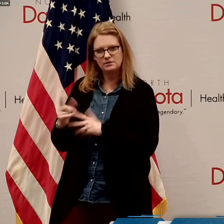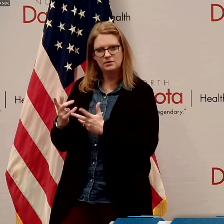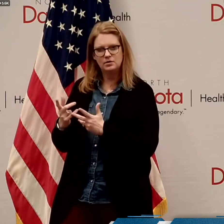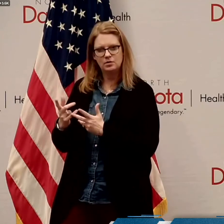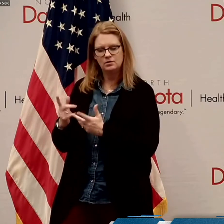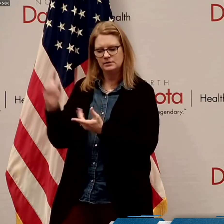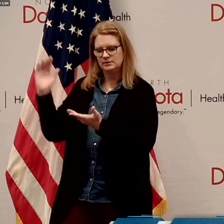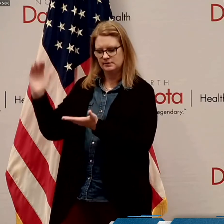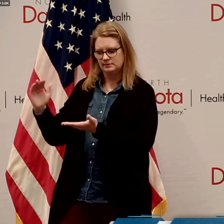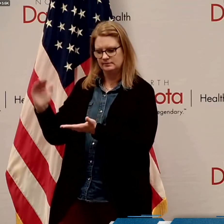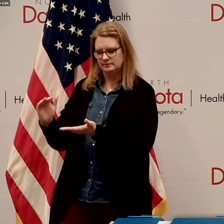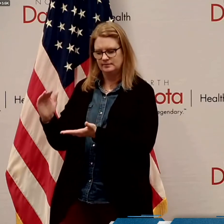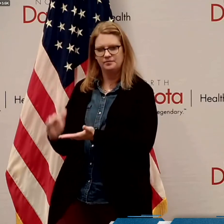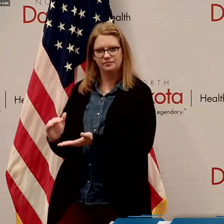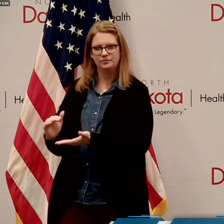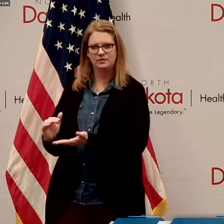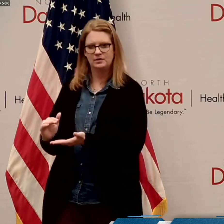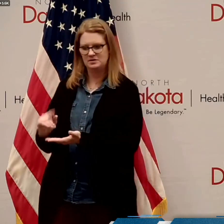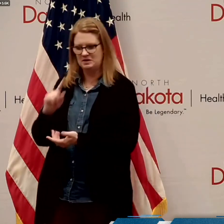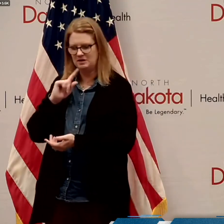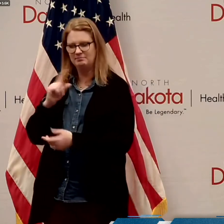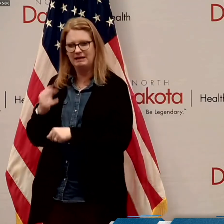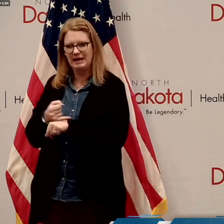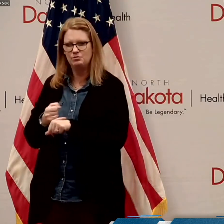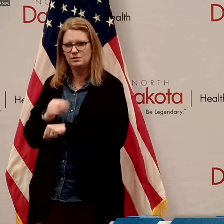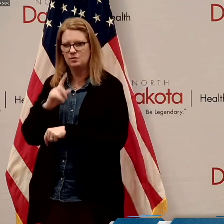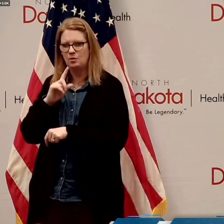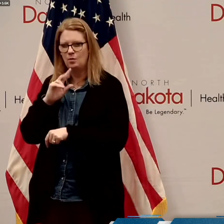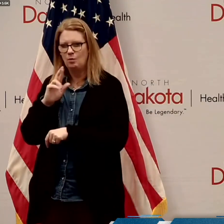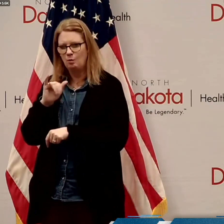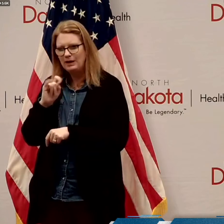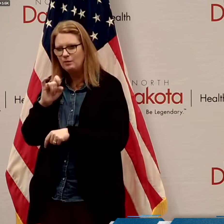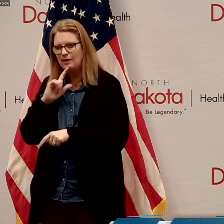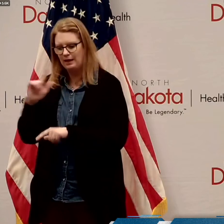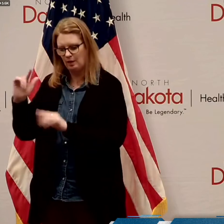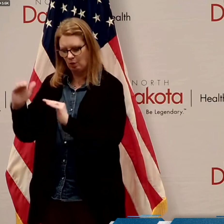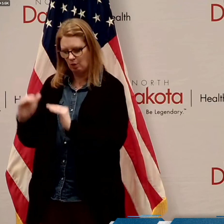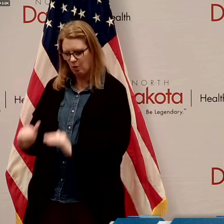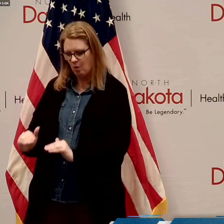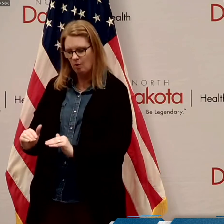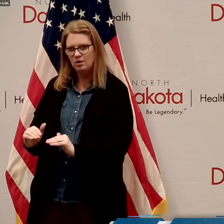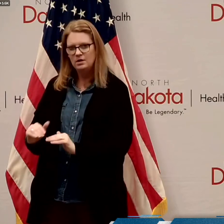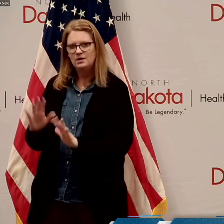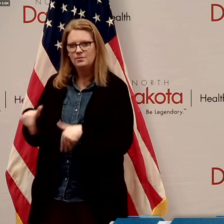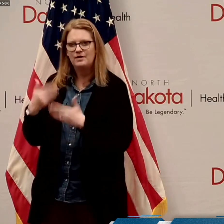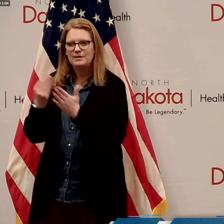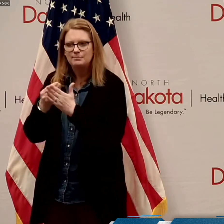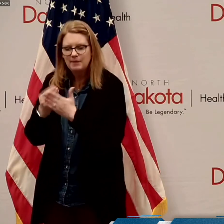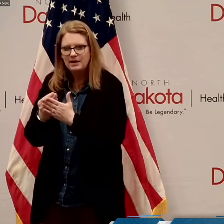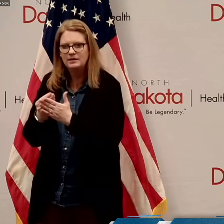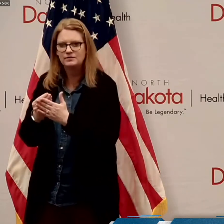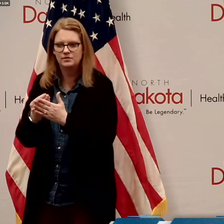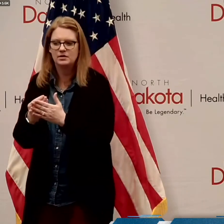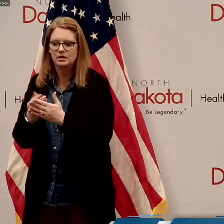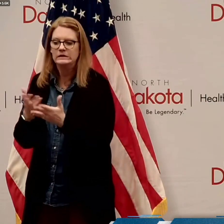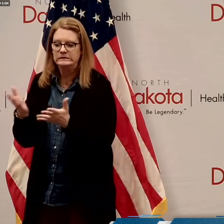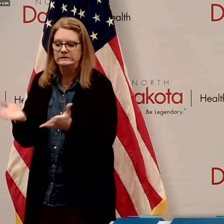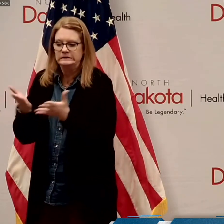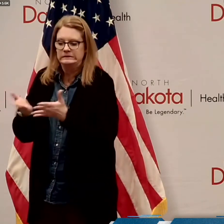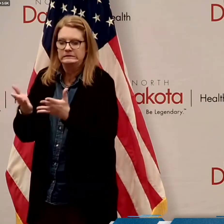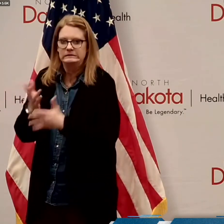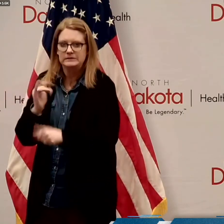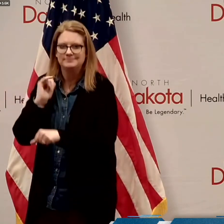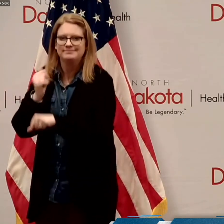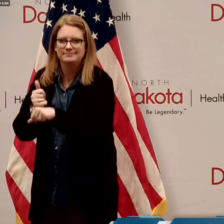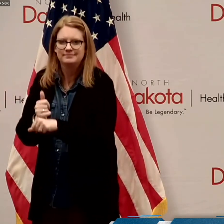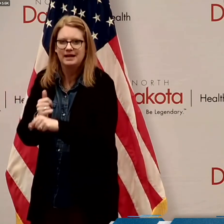the interest rate down very low, that really helps provide working capital to help people get back on their feet. And I think that's one of the gaps that's